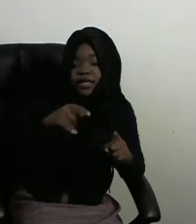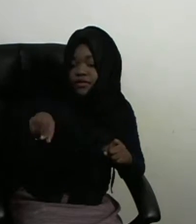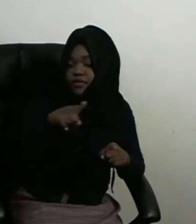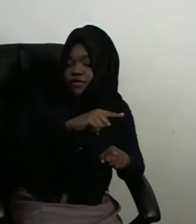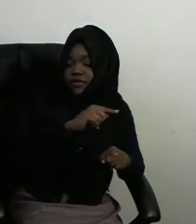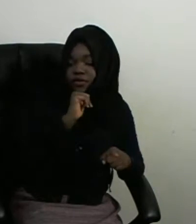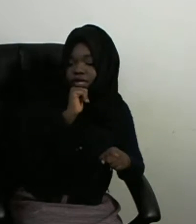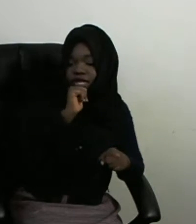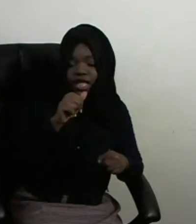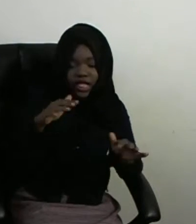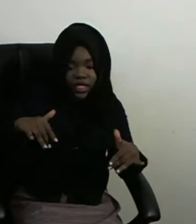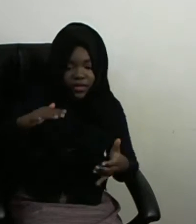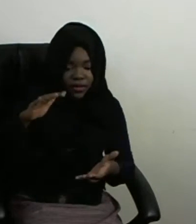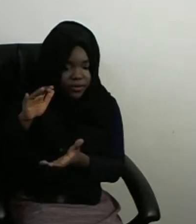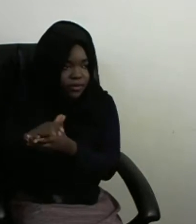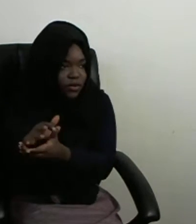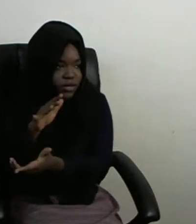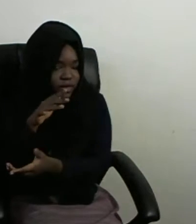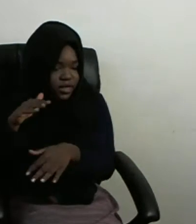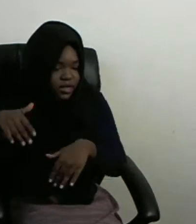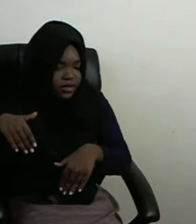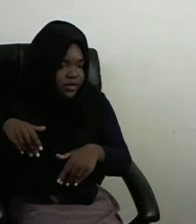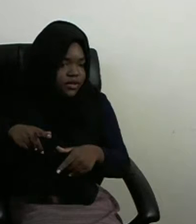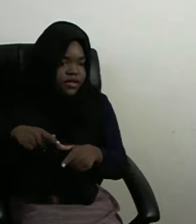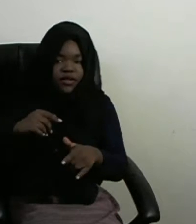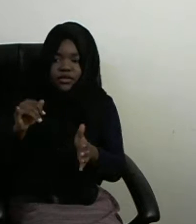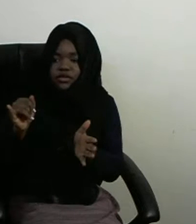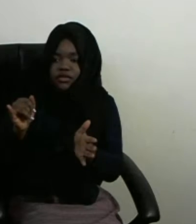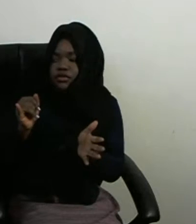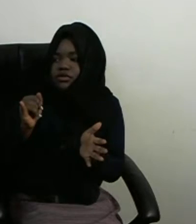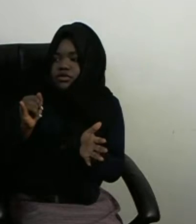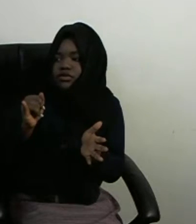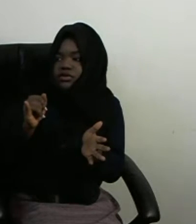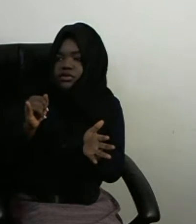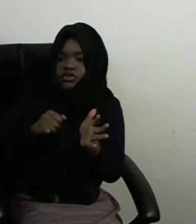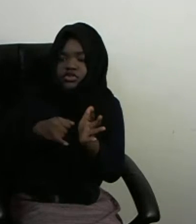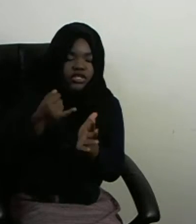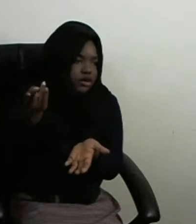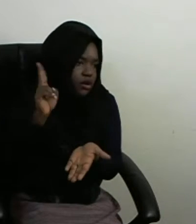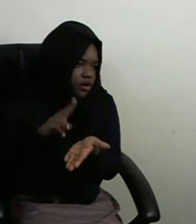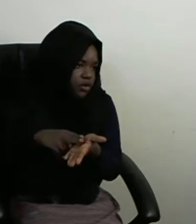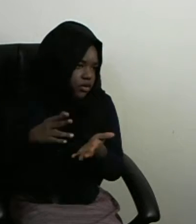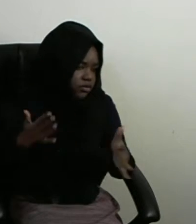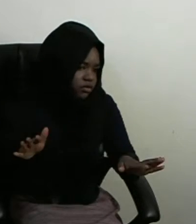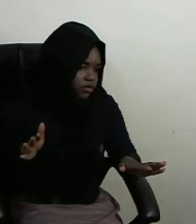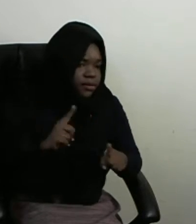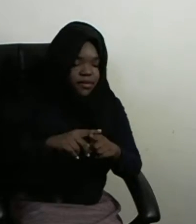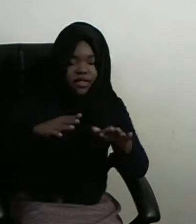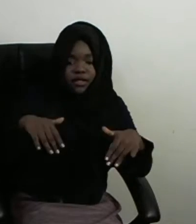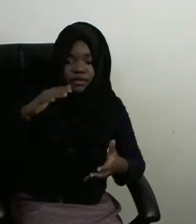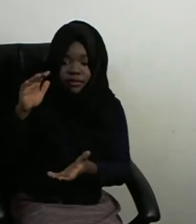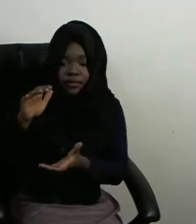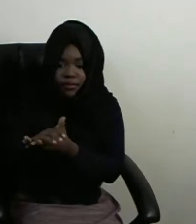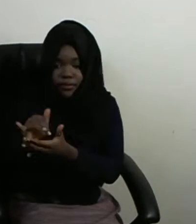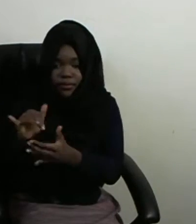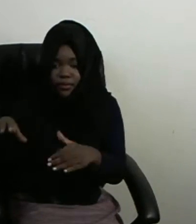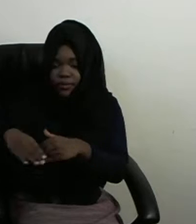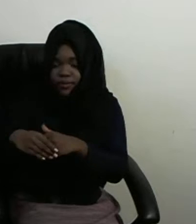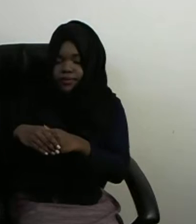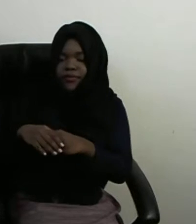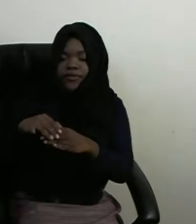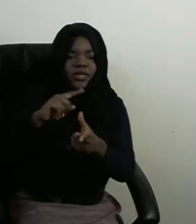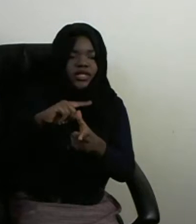have not wed the marriage to her mother, you just had a contract, but you didn't wed the marriage, but